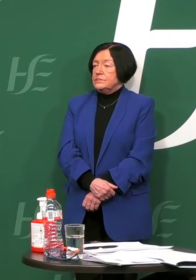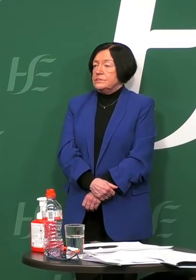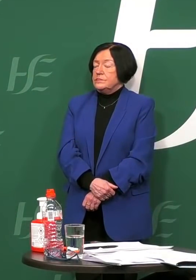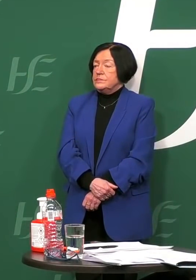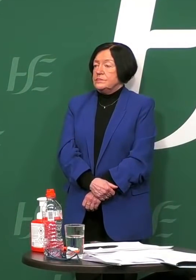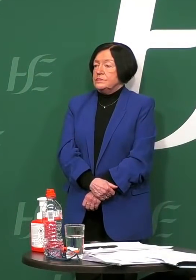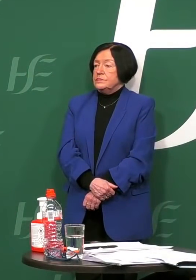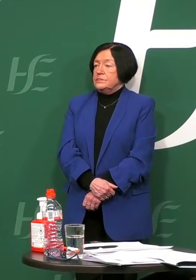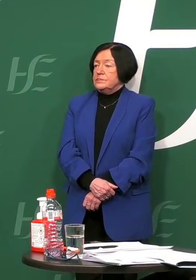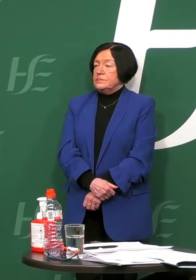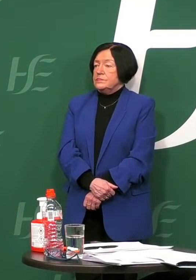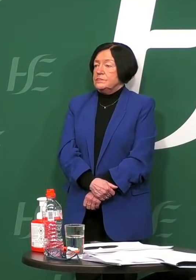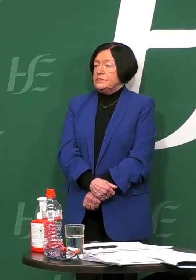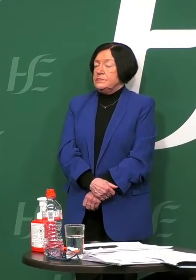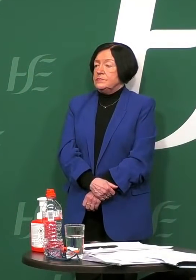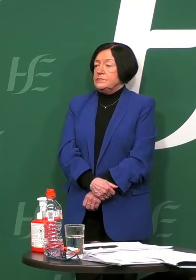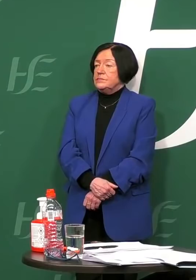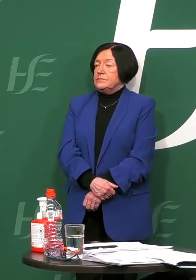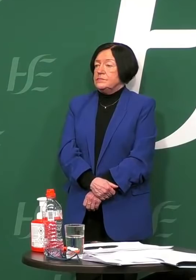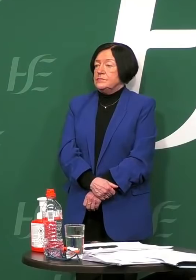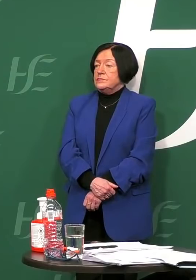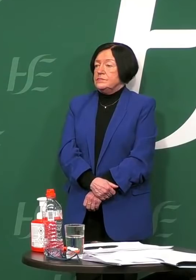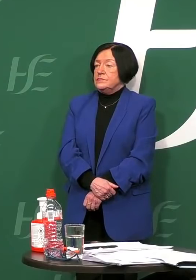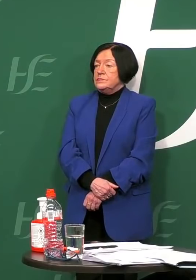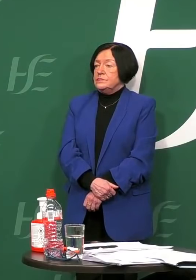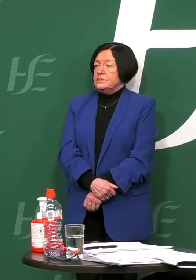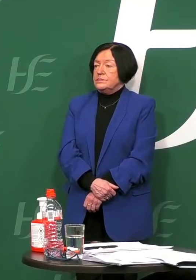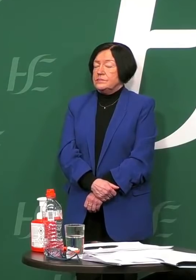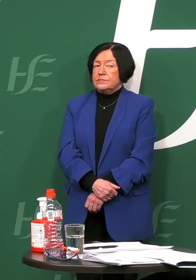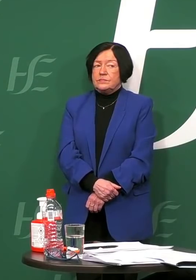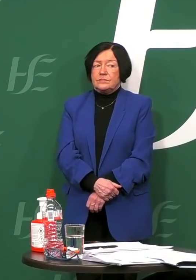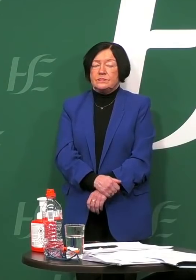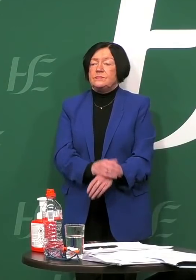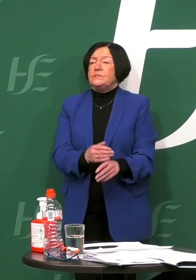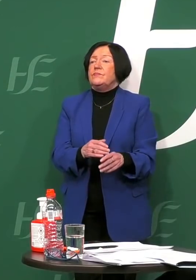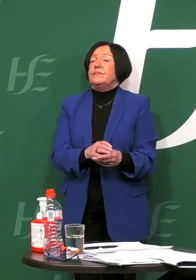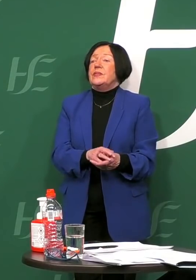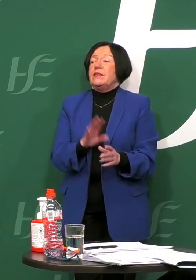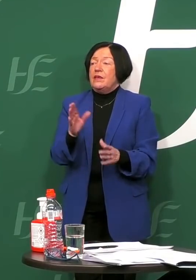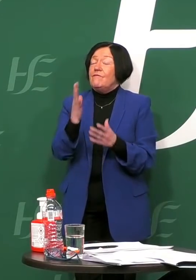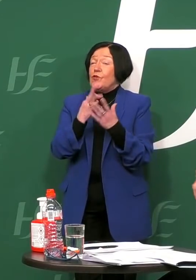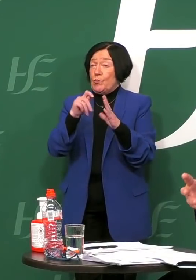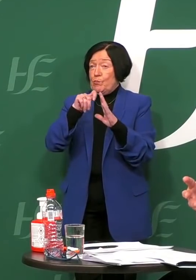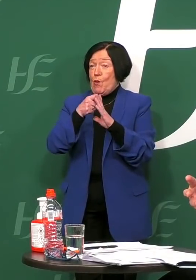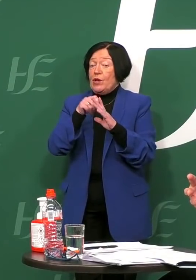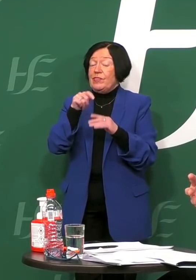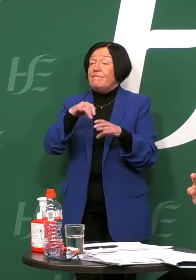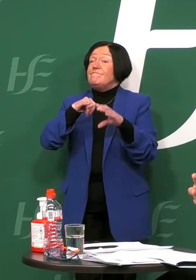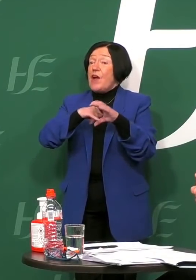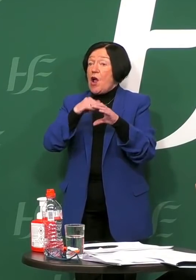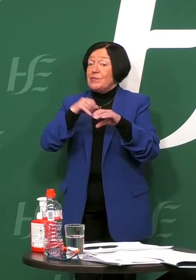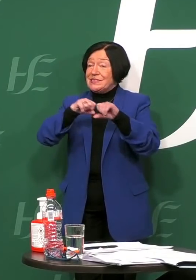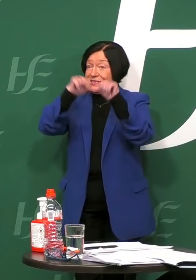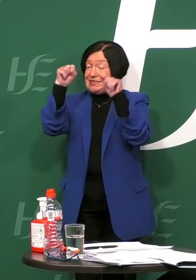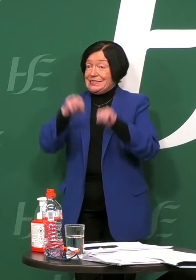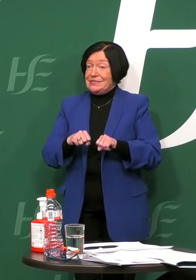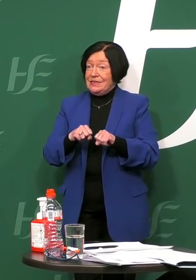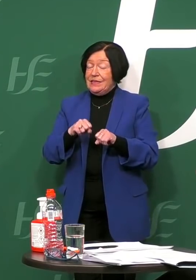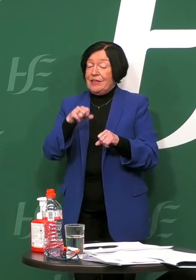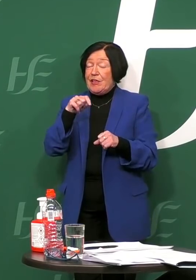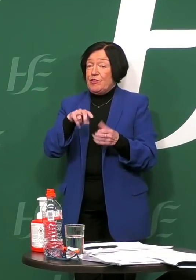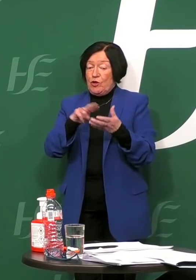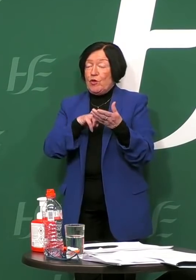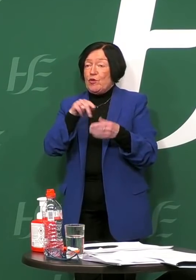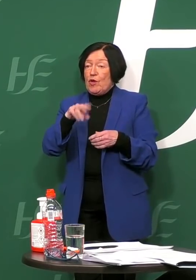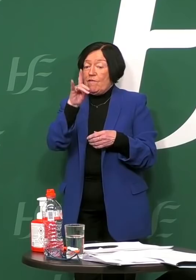will resolve the issue with double booking? So a couple of points. So the pharmacy system, essentially, the pharmacists use a